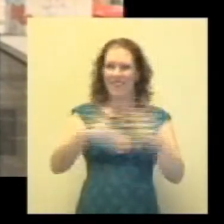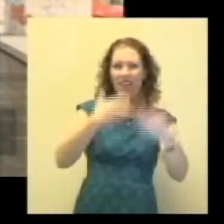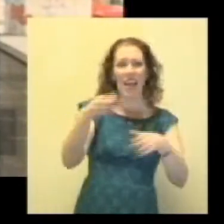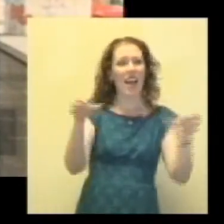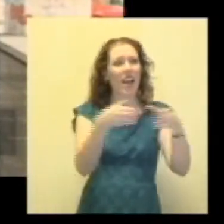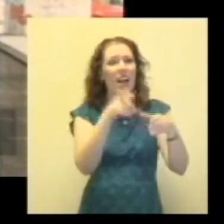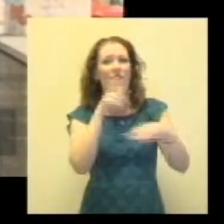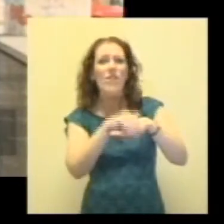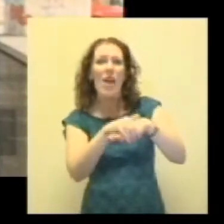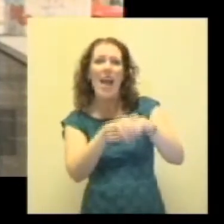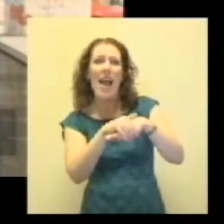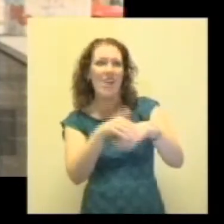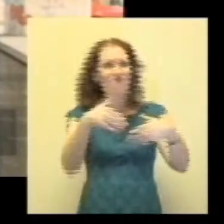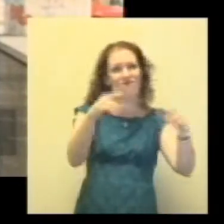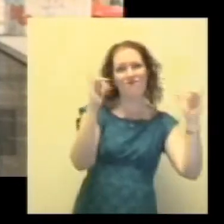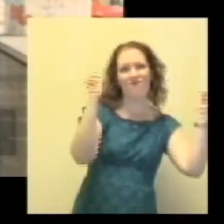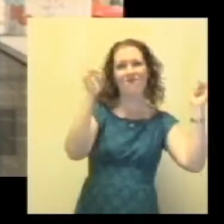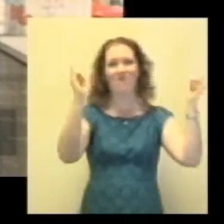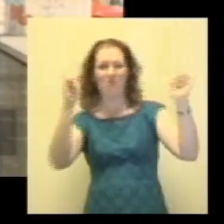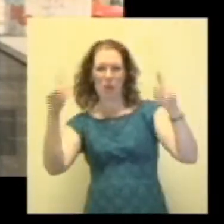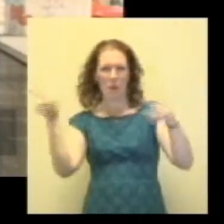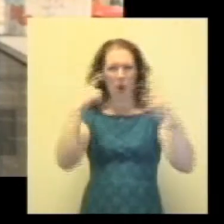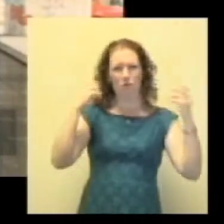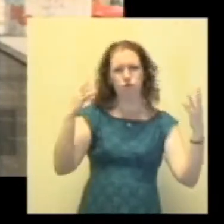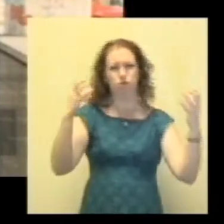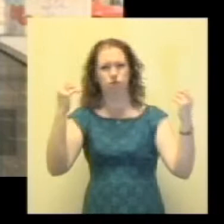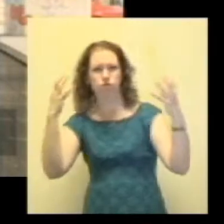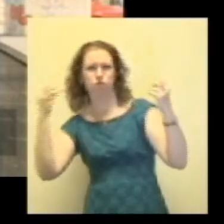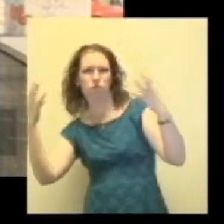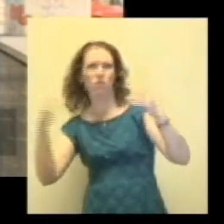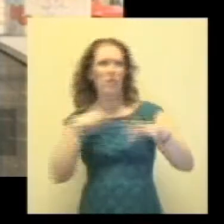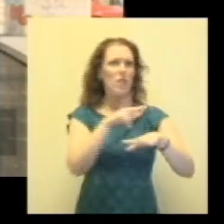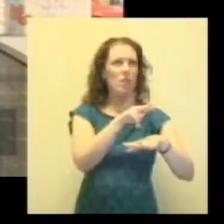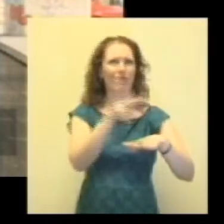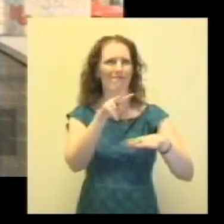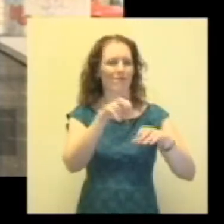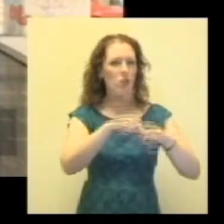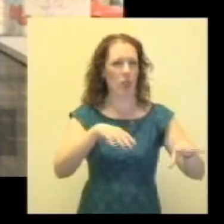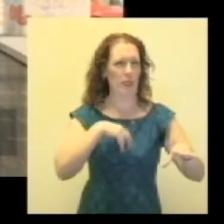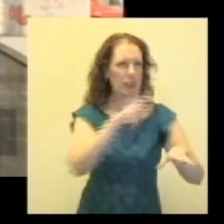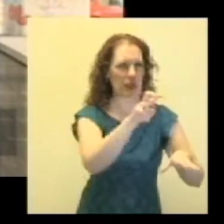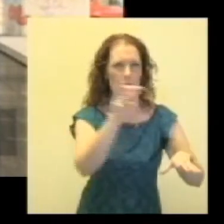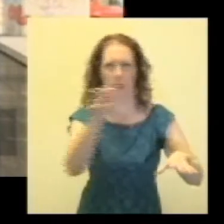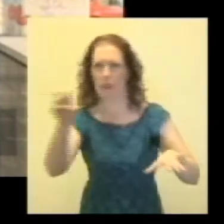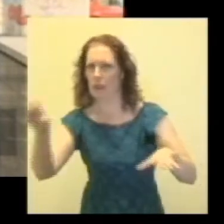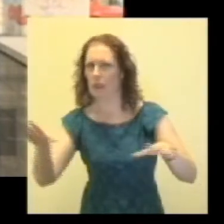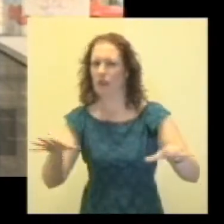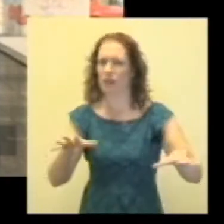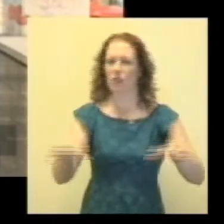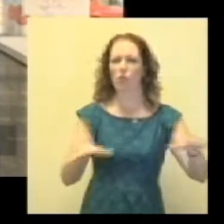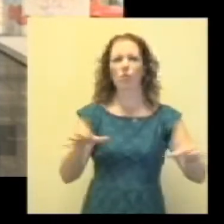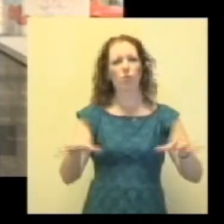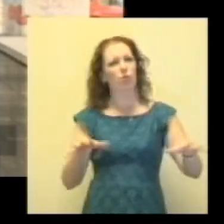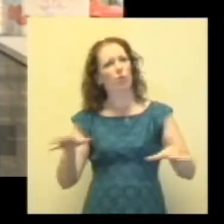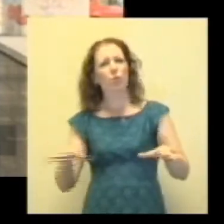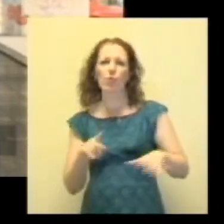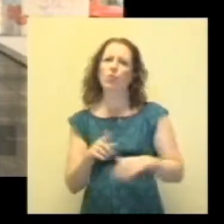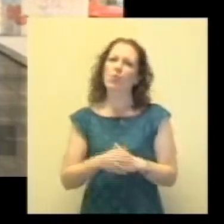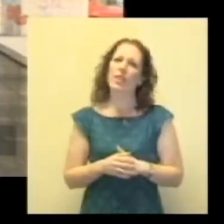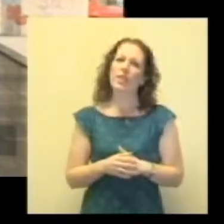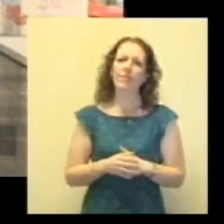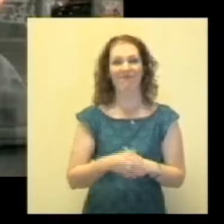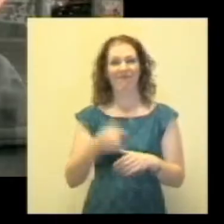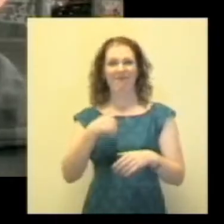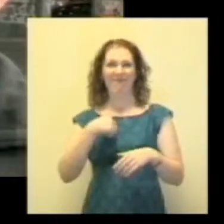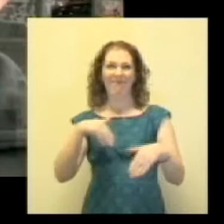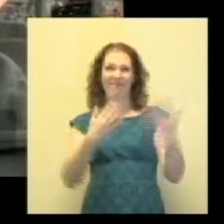are going to a hearing party with a lot of hearing friends, and I would find it hard to hear them over the noise of the